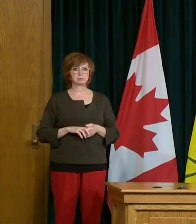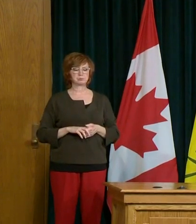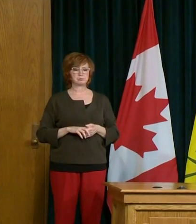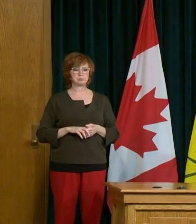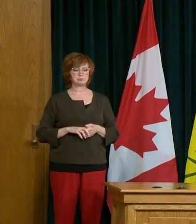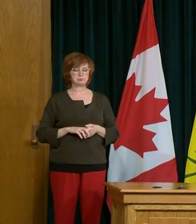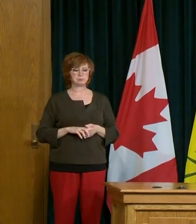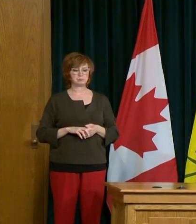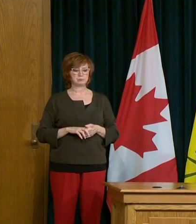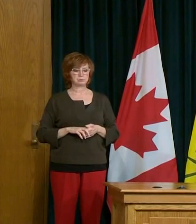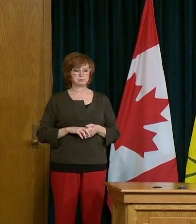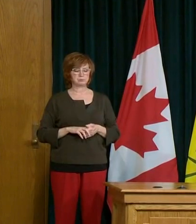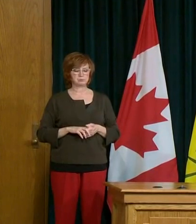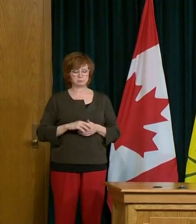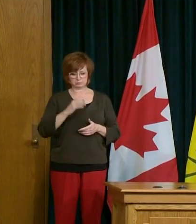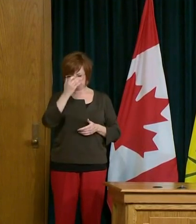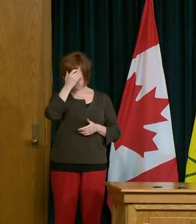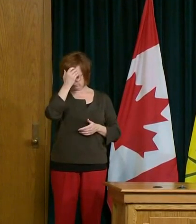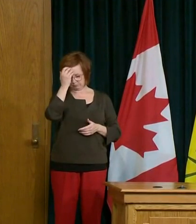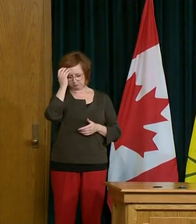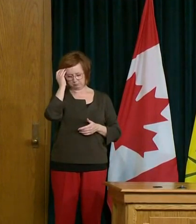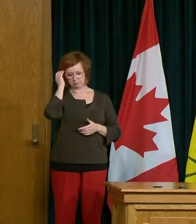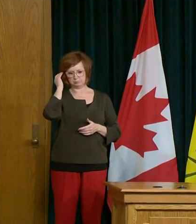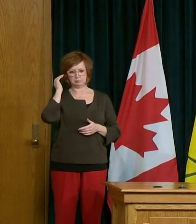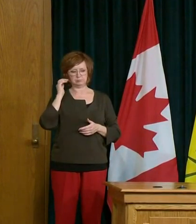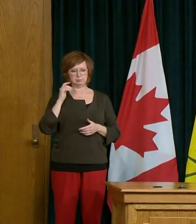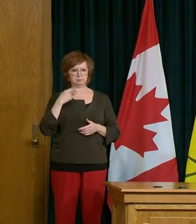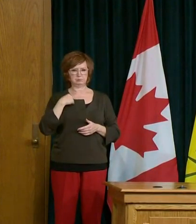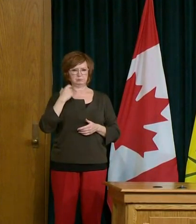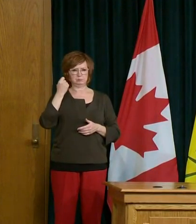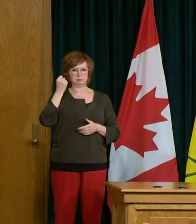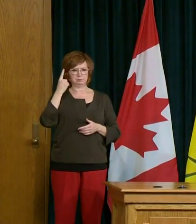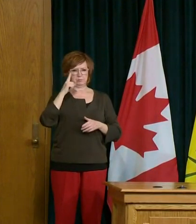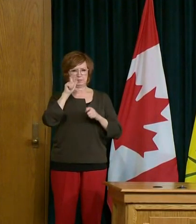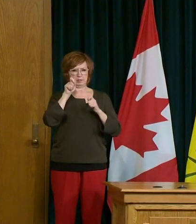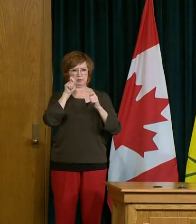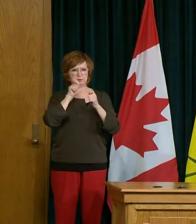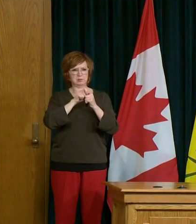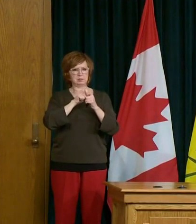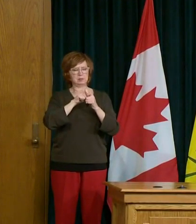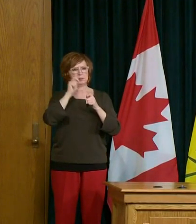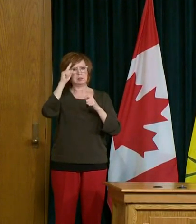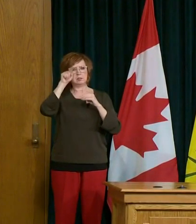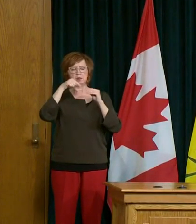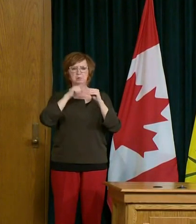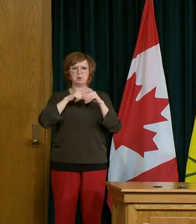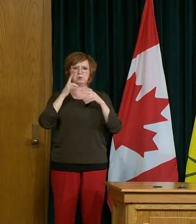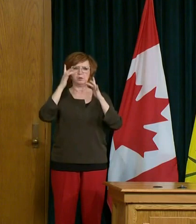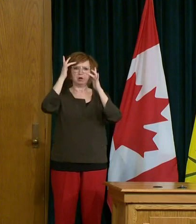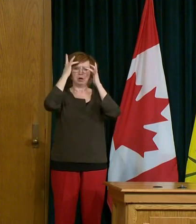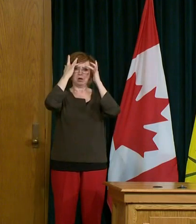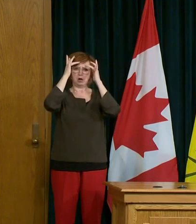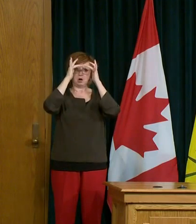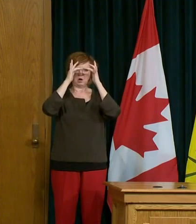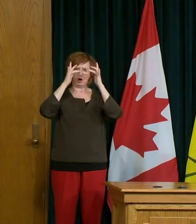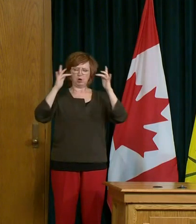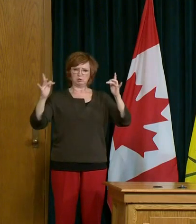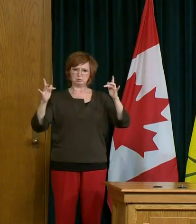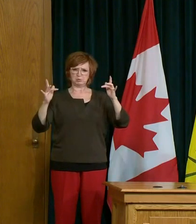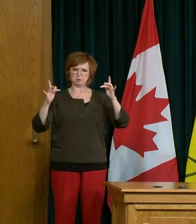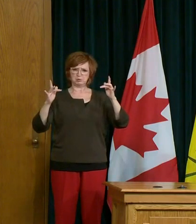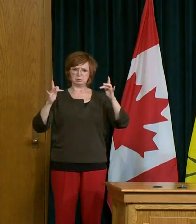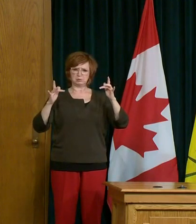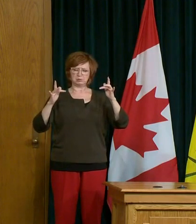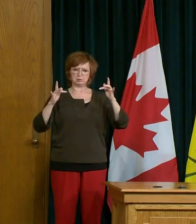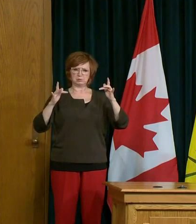how hospitalized cases are categorized in the tables that are provided there on the website.